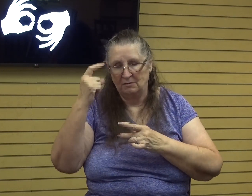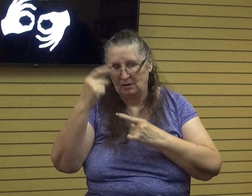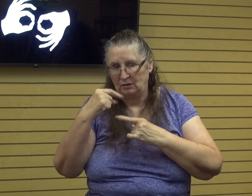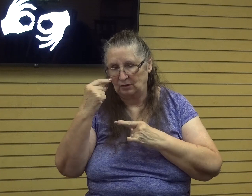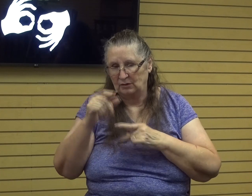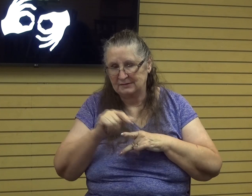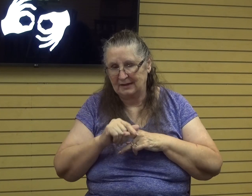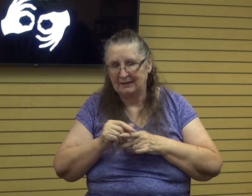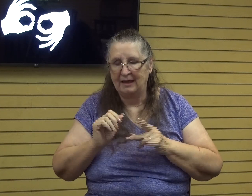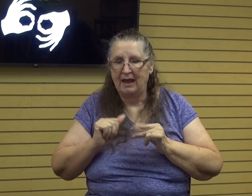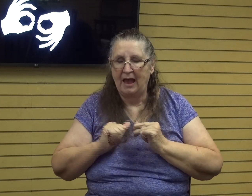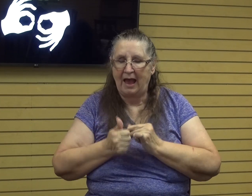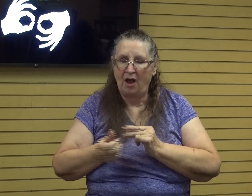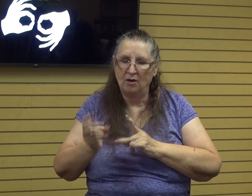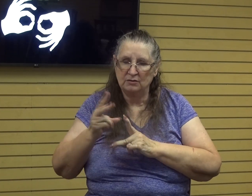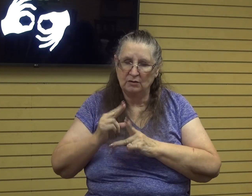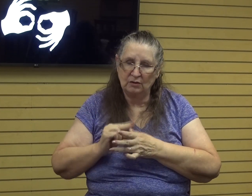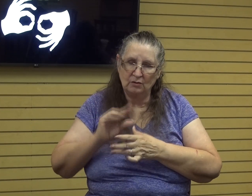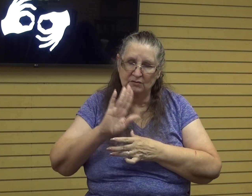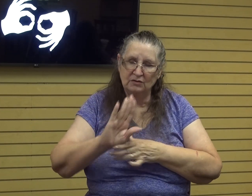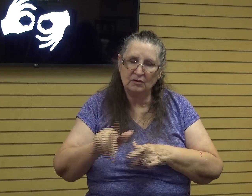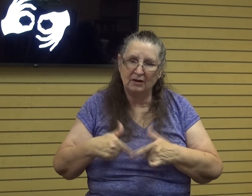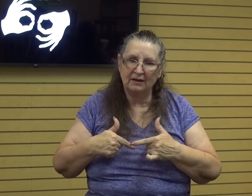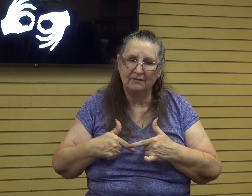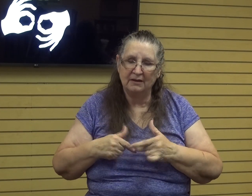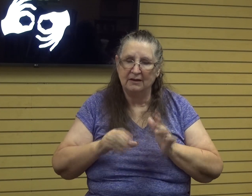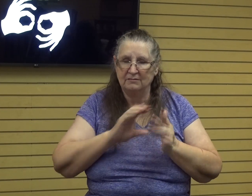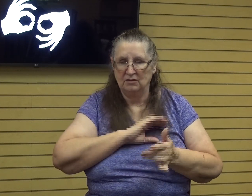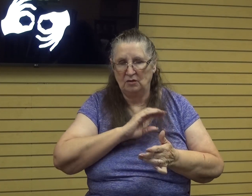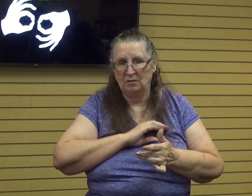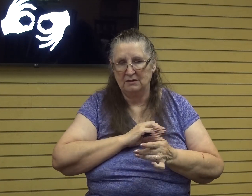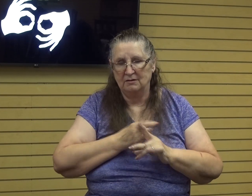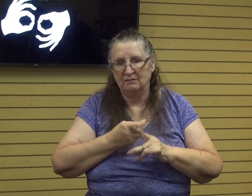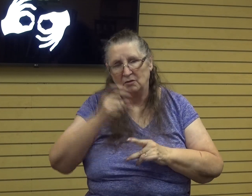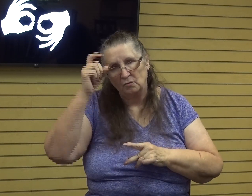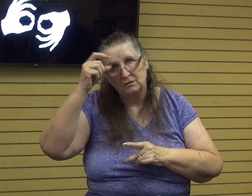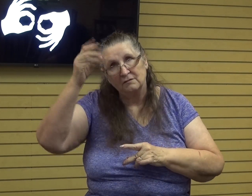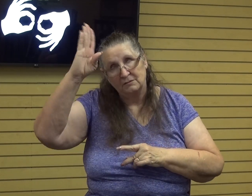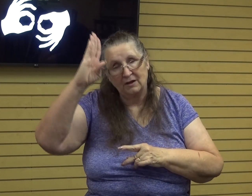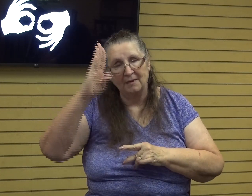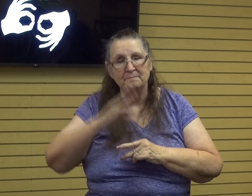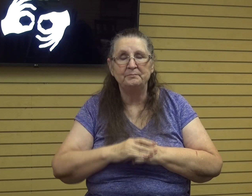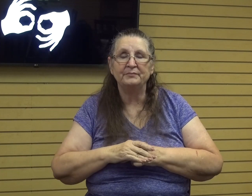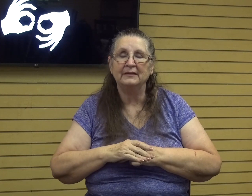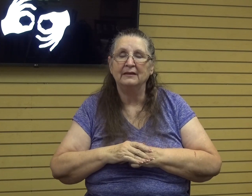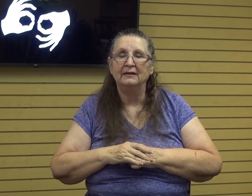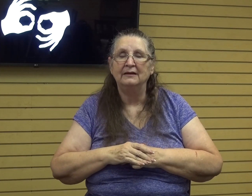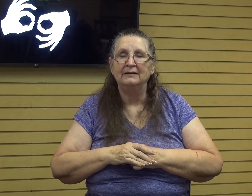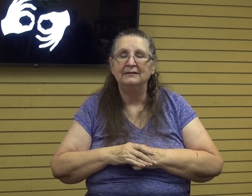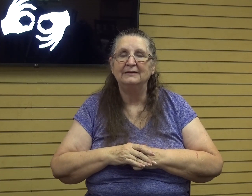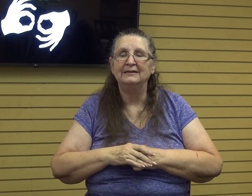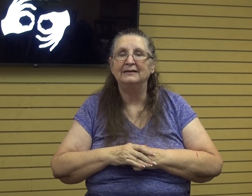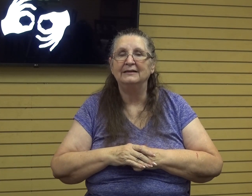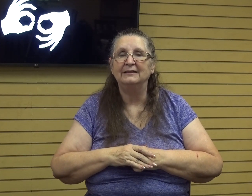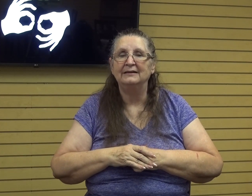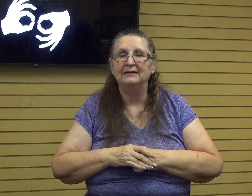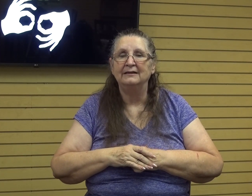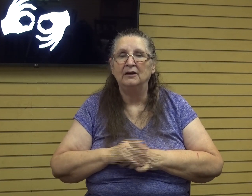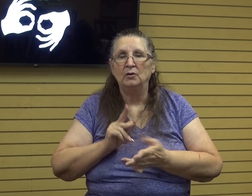apply it to your life. He shows us the characteristics from the wisdom from above, wisdom from God. It's pure, it's